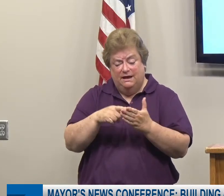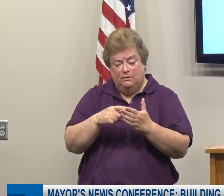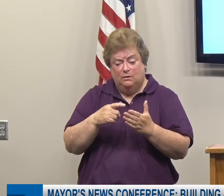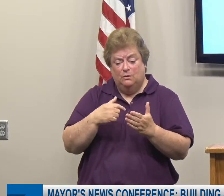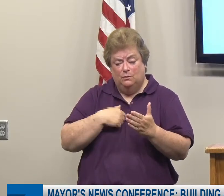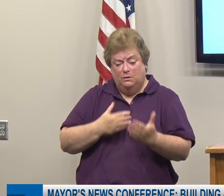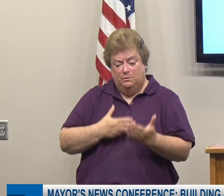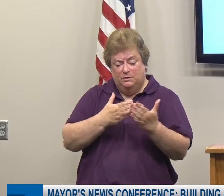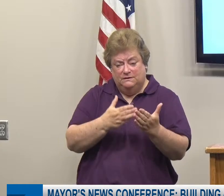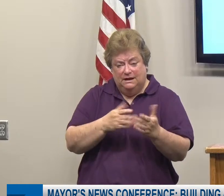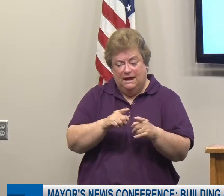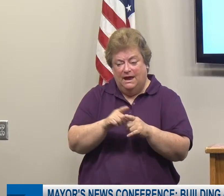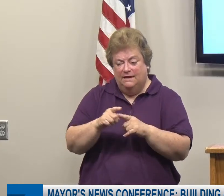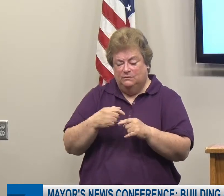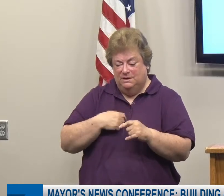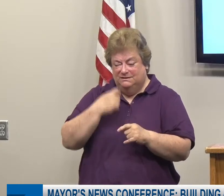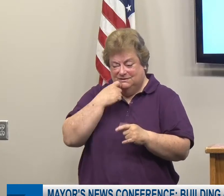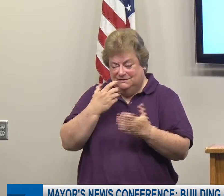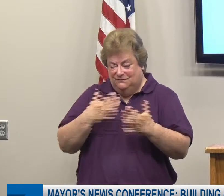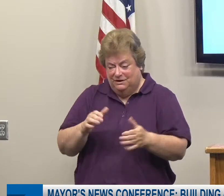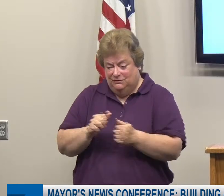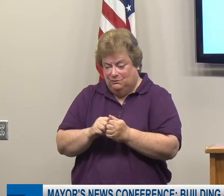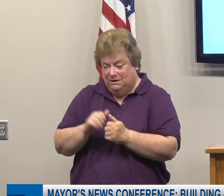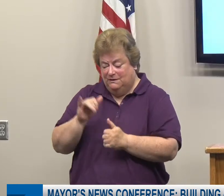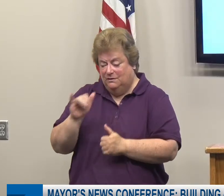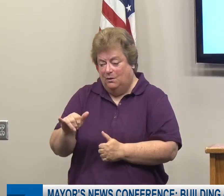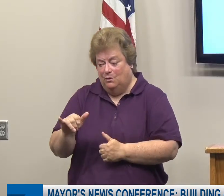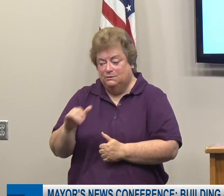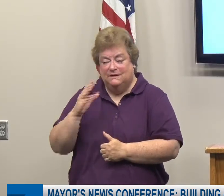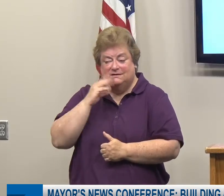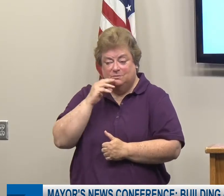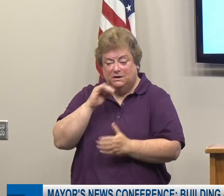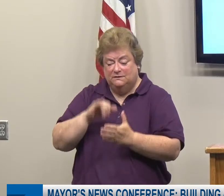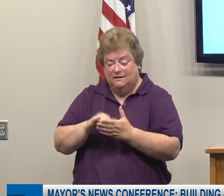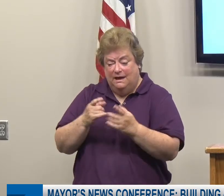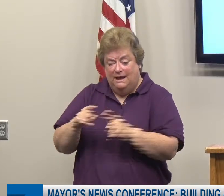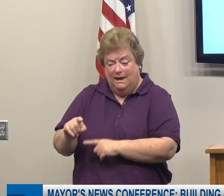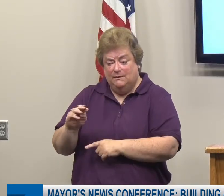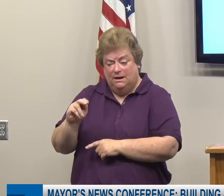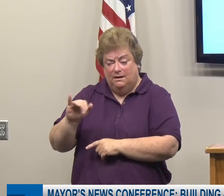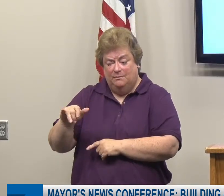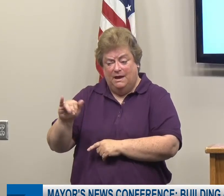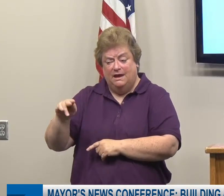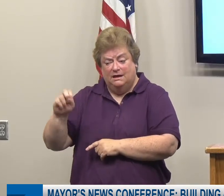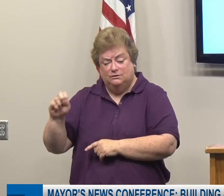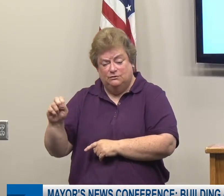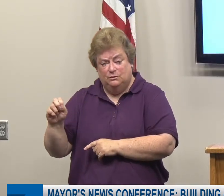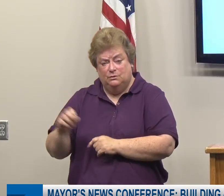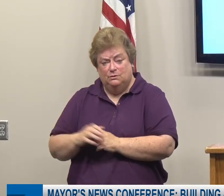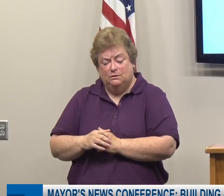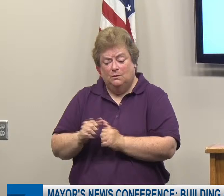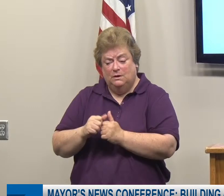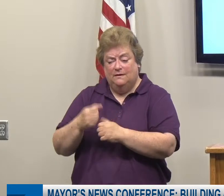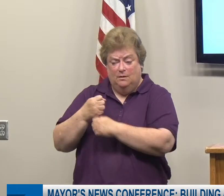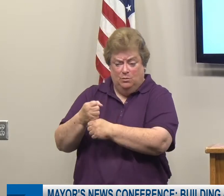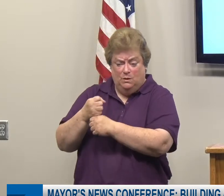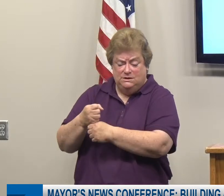time that we'd gone through these experiences, these unprecedented and extraordinary experiences in our community of protest and